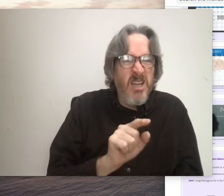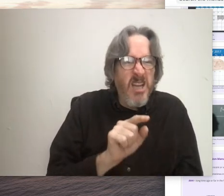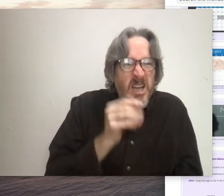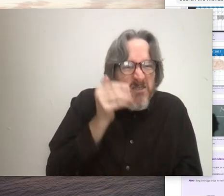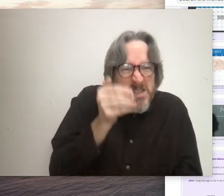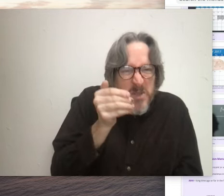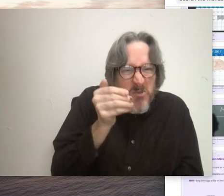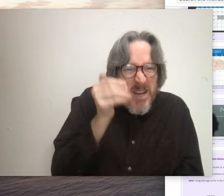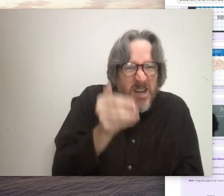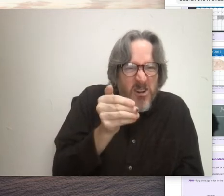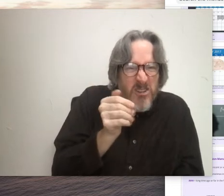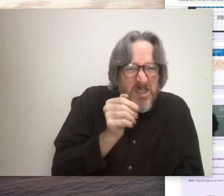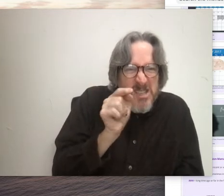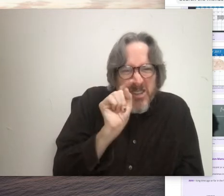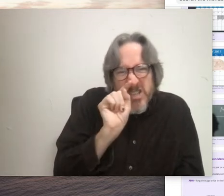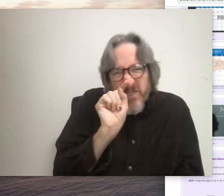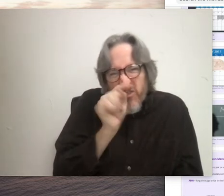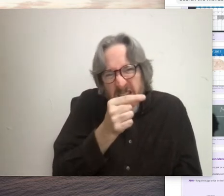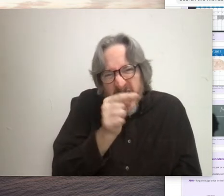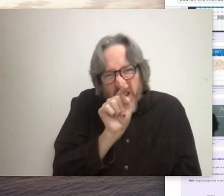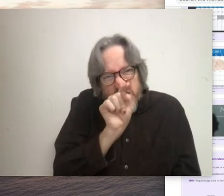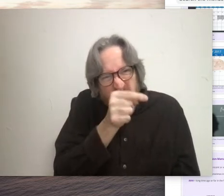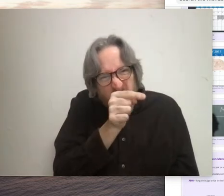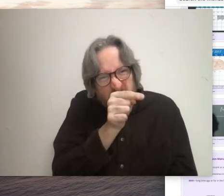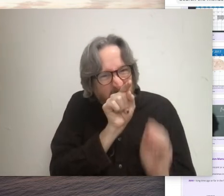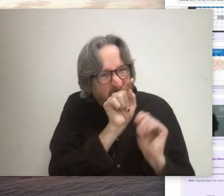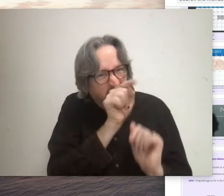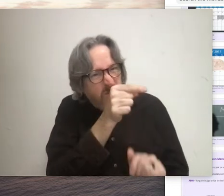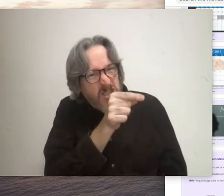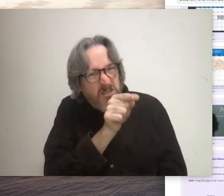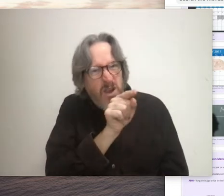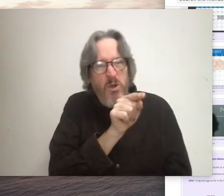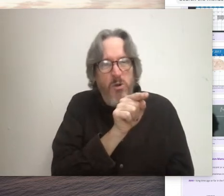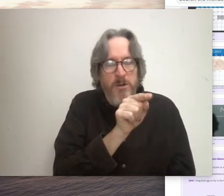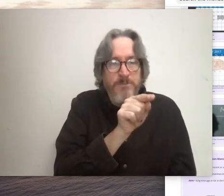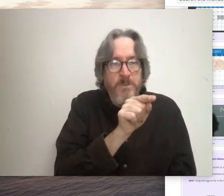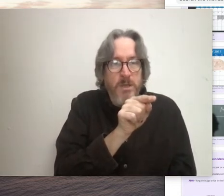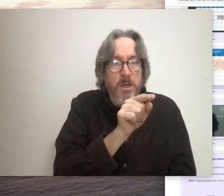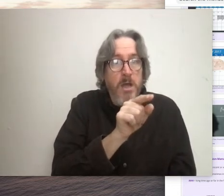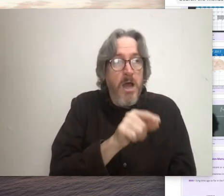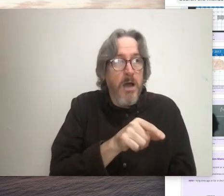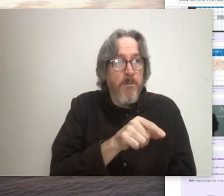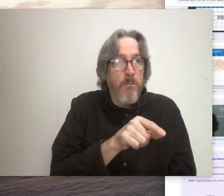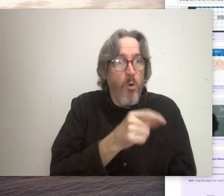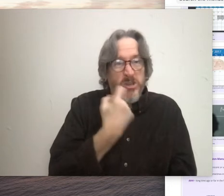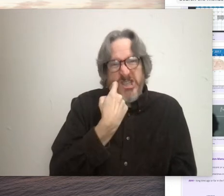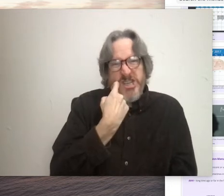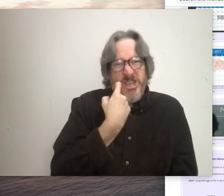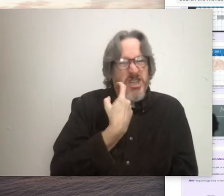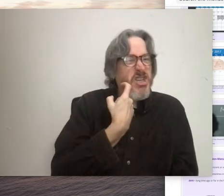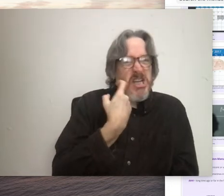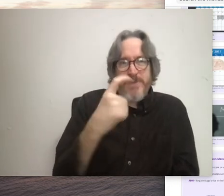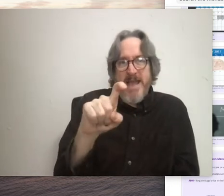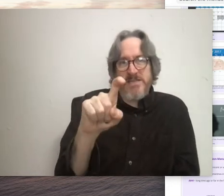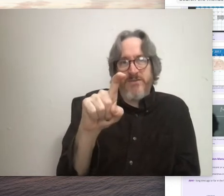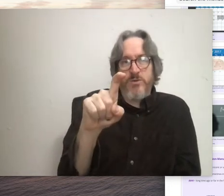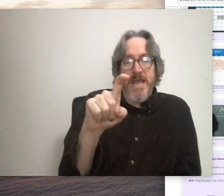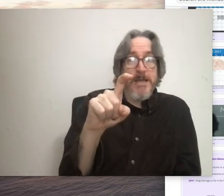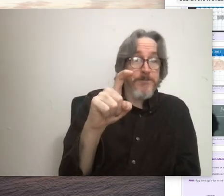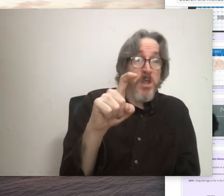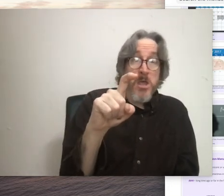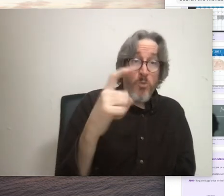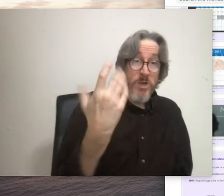Like something right here, like something really close, right over there, just around the corner, or just past.